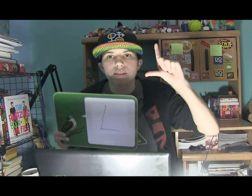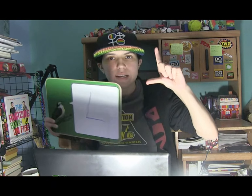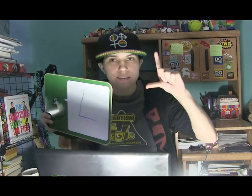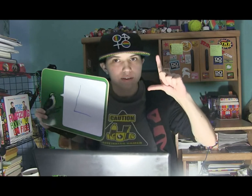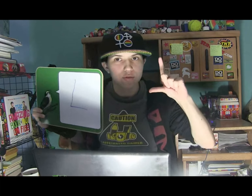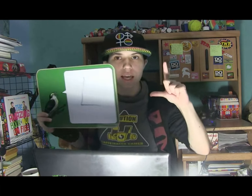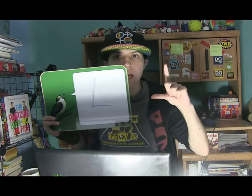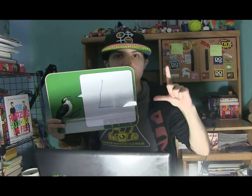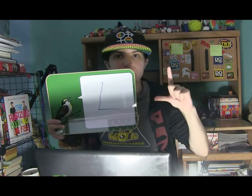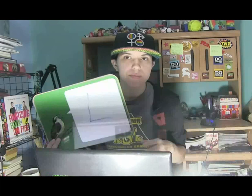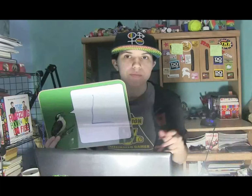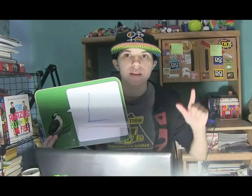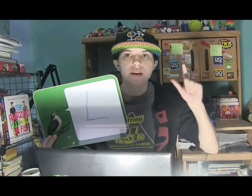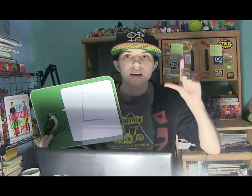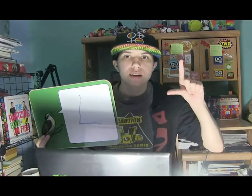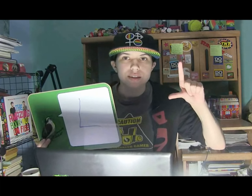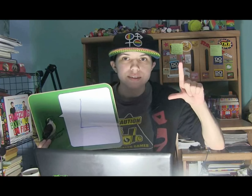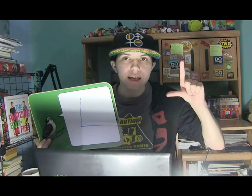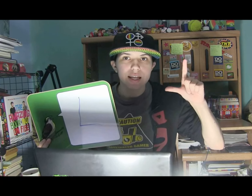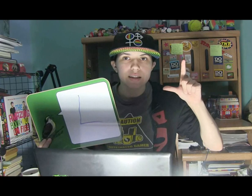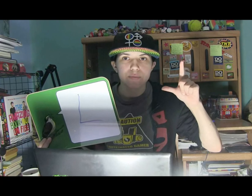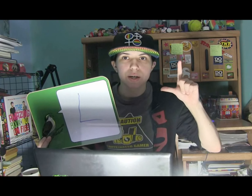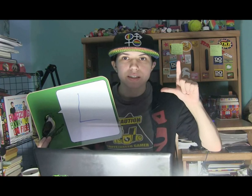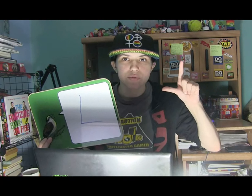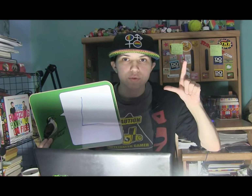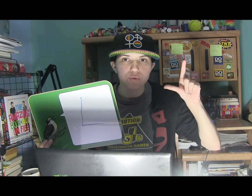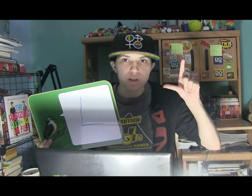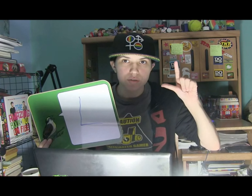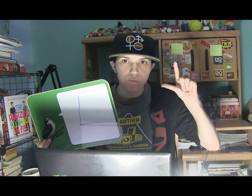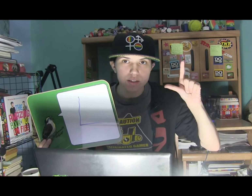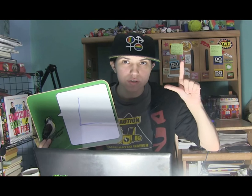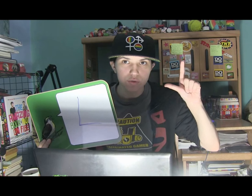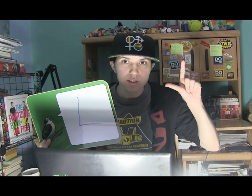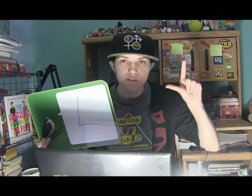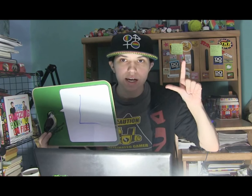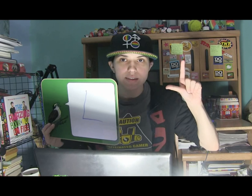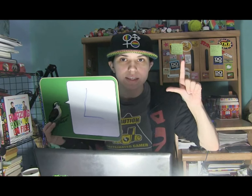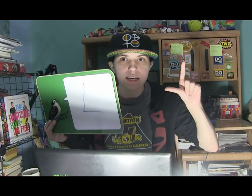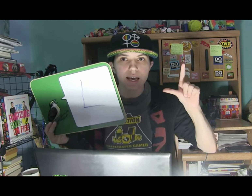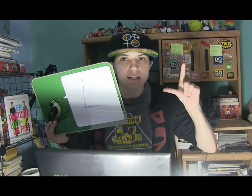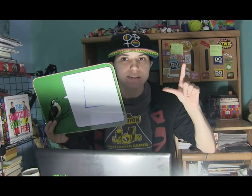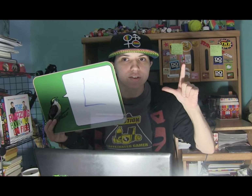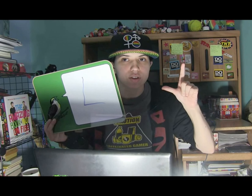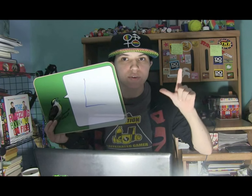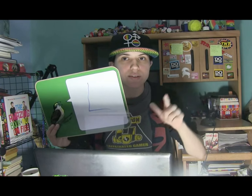That's literally L. This is L, but if you want to do it so that the L is actually facing